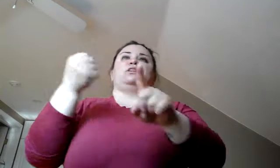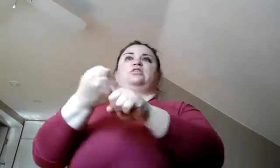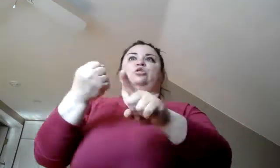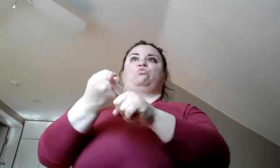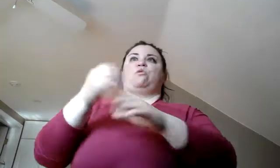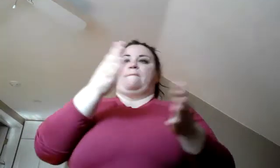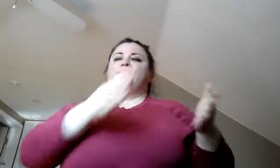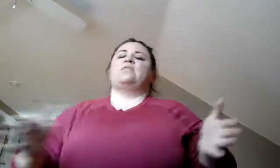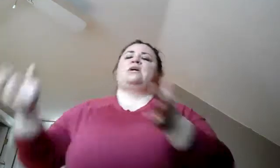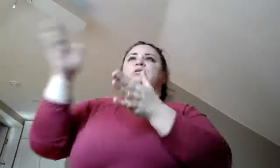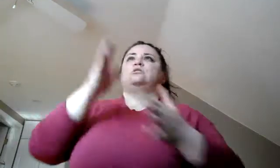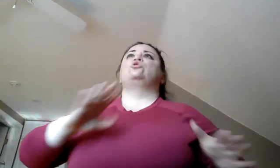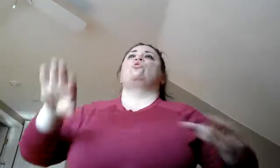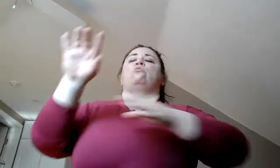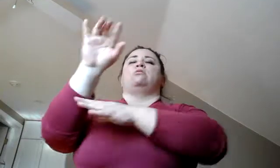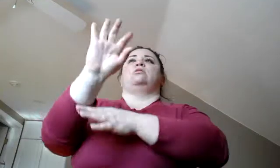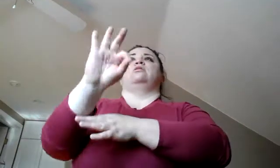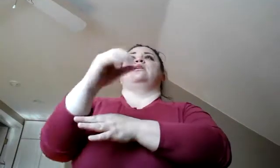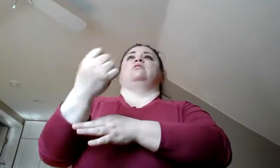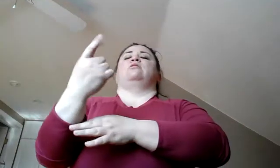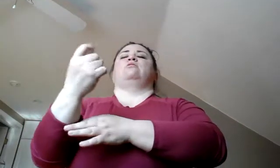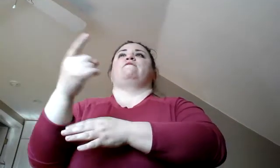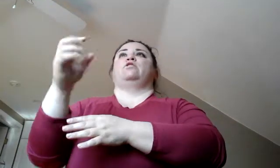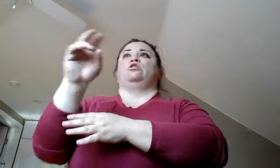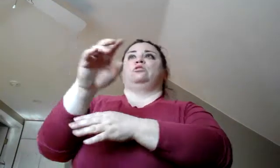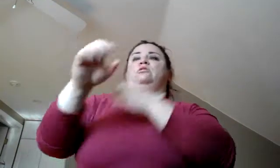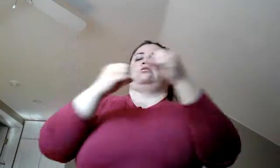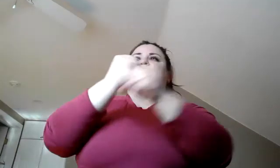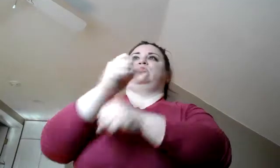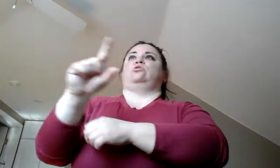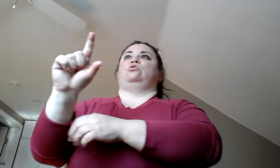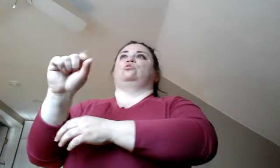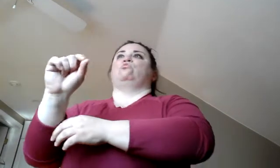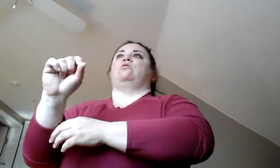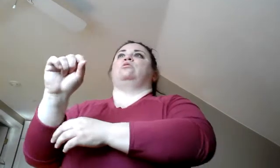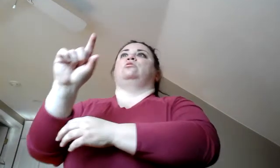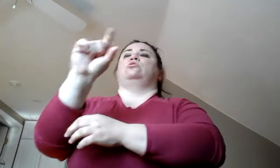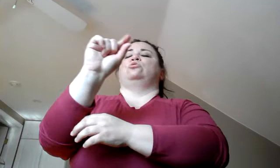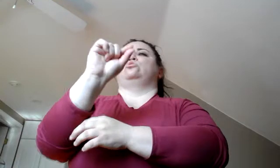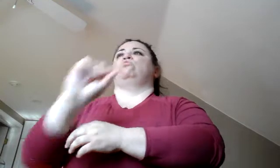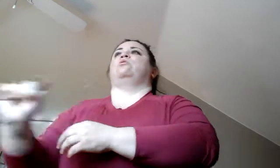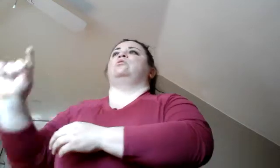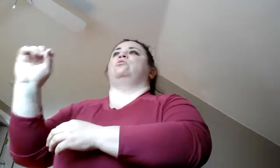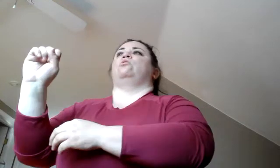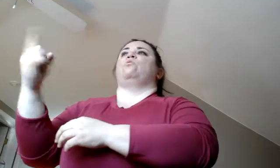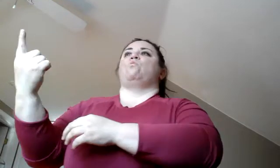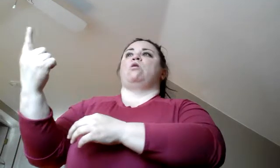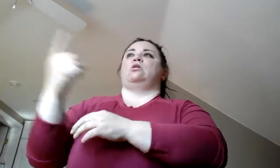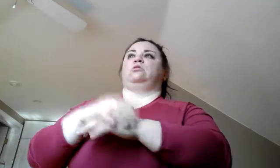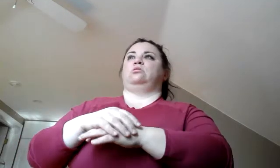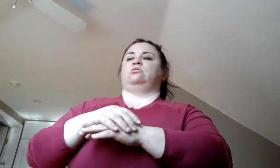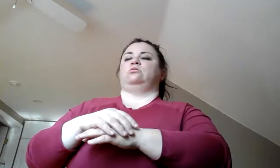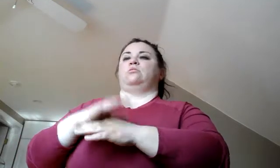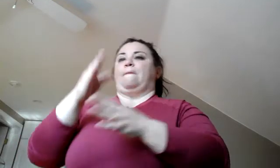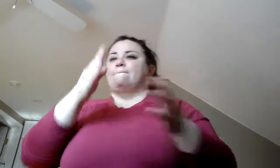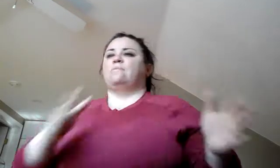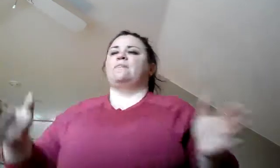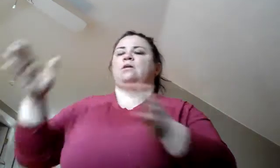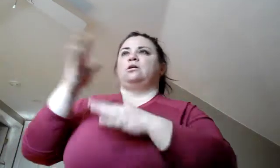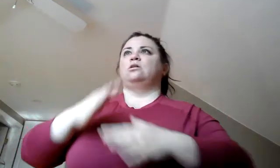2001, 19 hijackers, I think 17 from Saudi Arabia, a couple from Yemen, did the deed. They flew